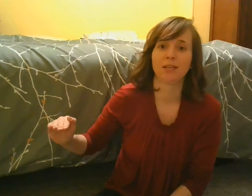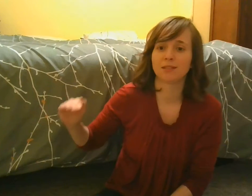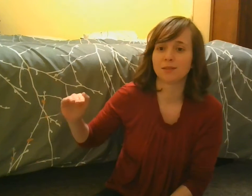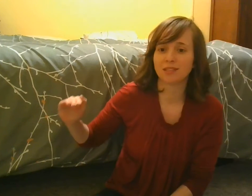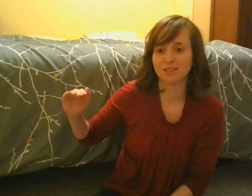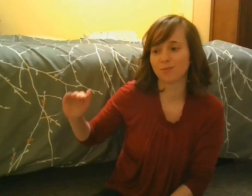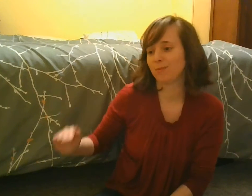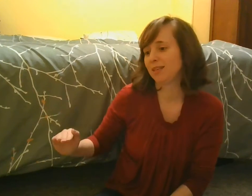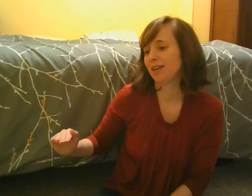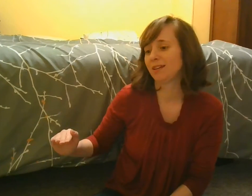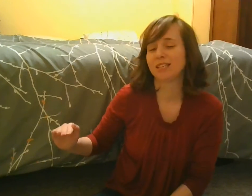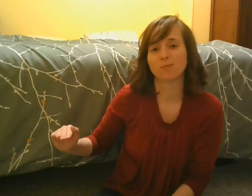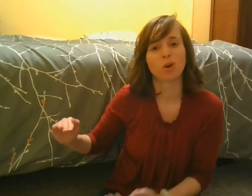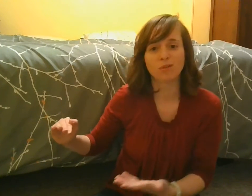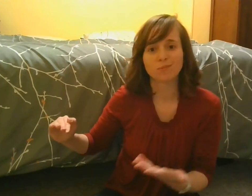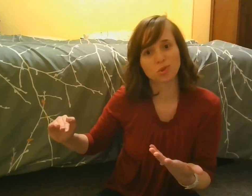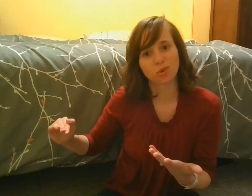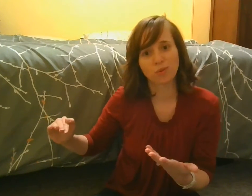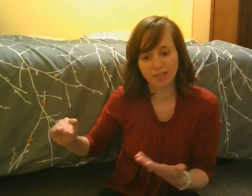So this would be kind of like small, short wise.